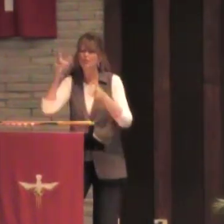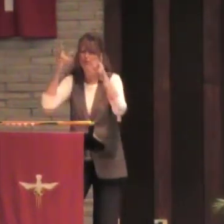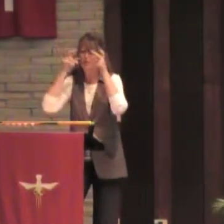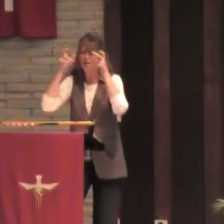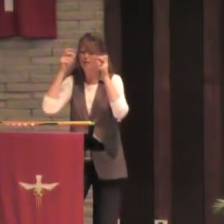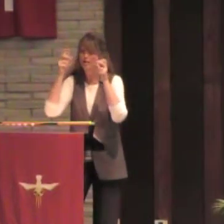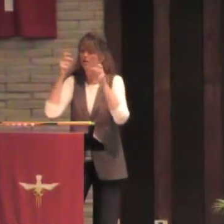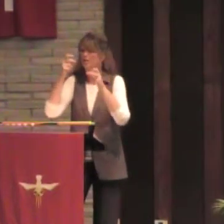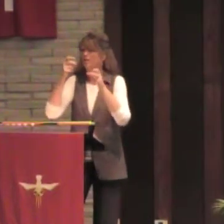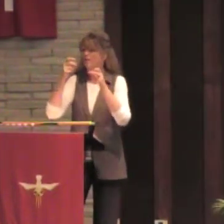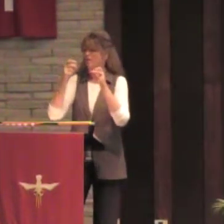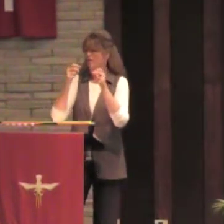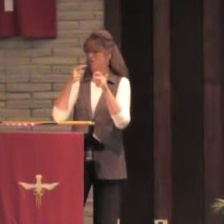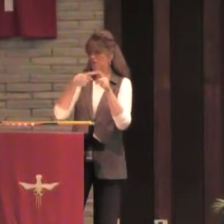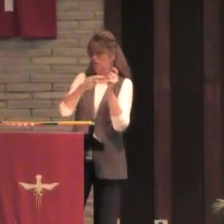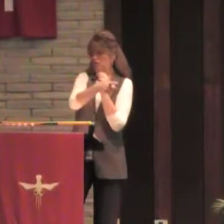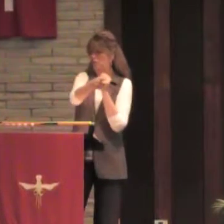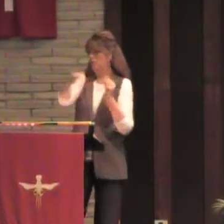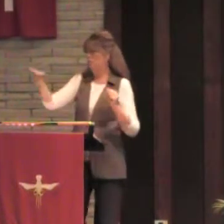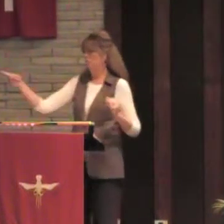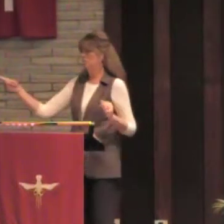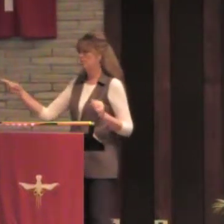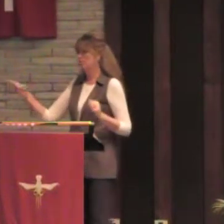I'm so sad